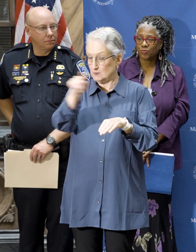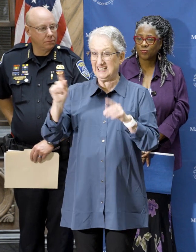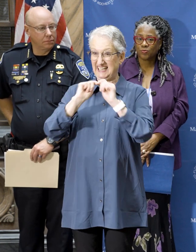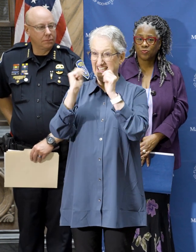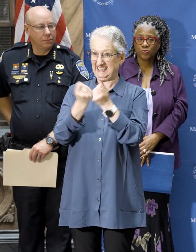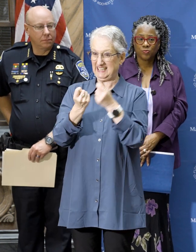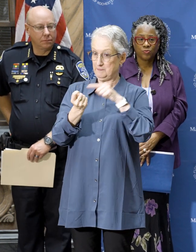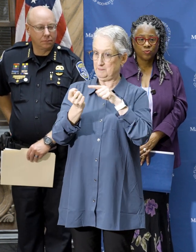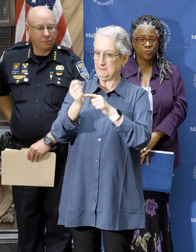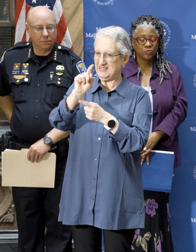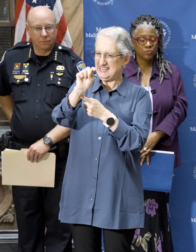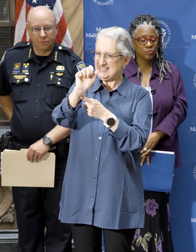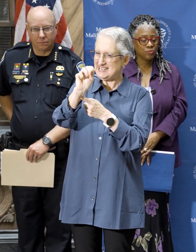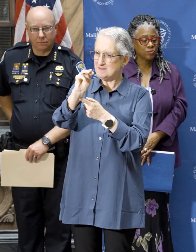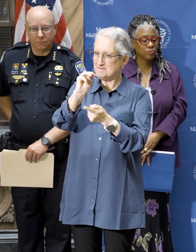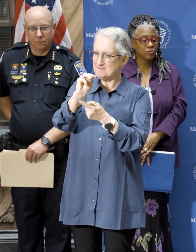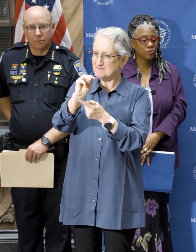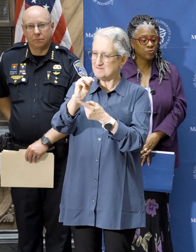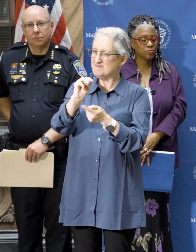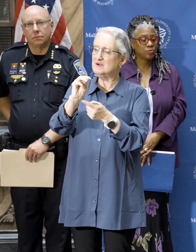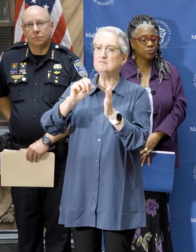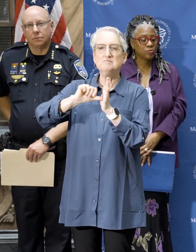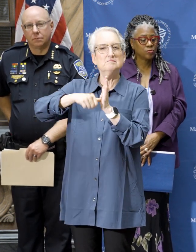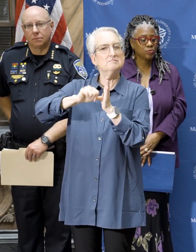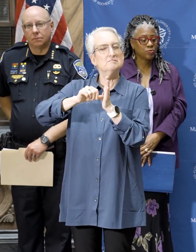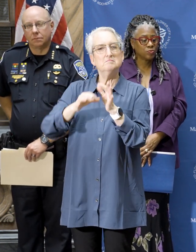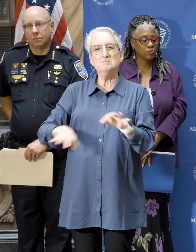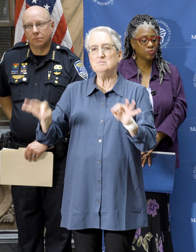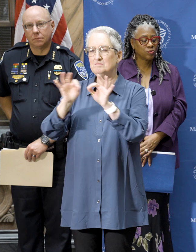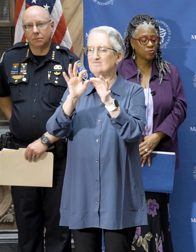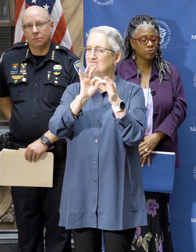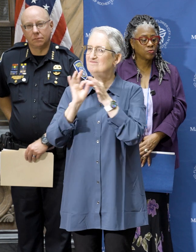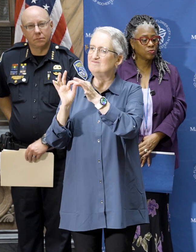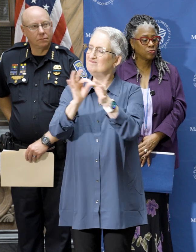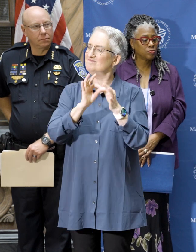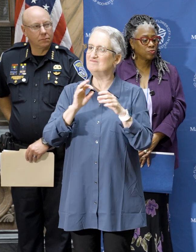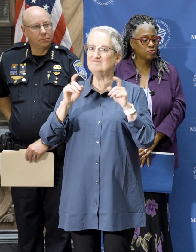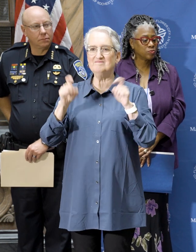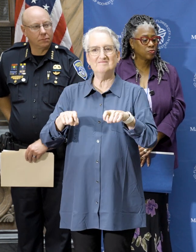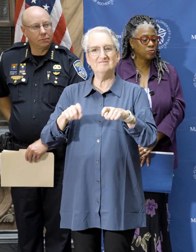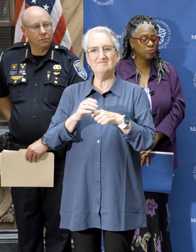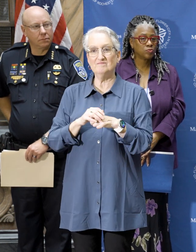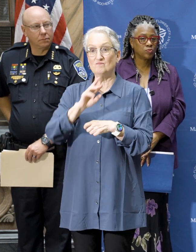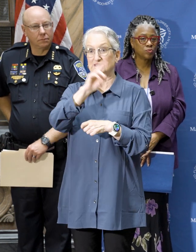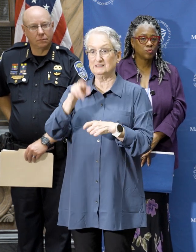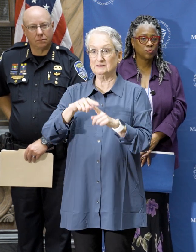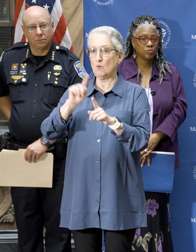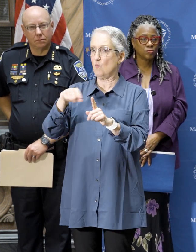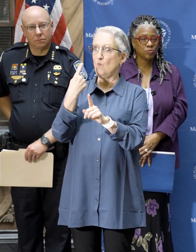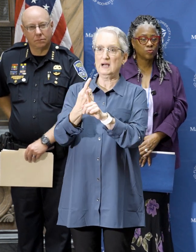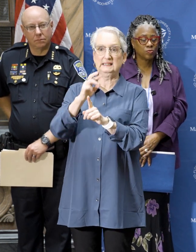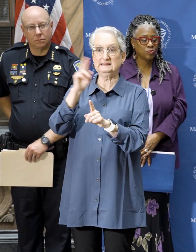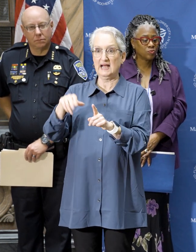many partners in law enforcement at the state, federal level who contribute to the declines that we talk about today. Rochester is one of the only cities that has an ATF agent